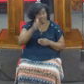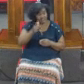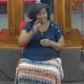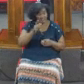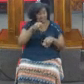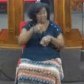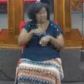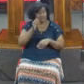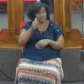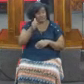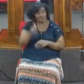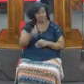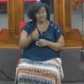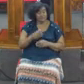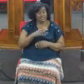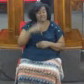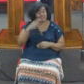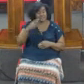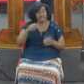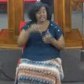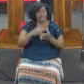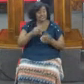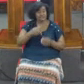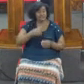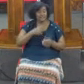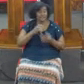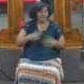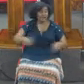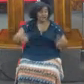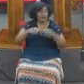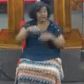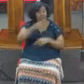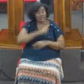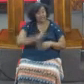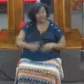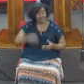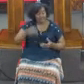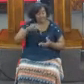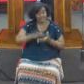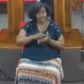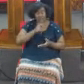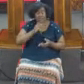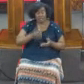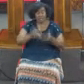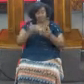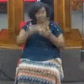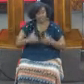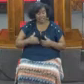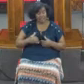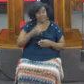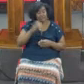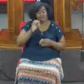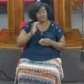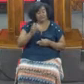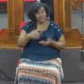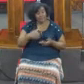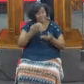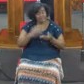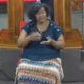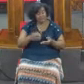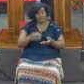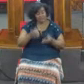you. And say, it's me, oh Lord, it's me, oh Lord, that's not bringing, somebody behind